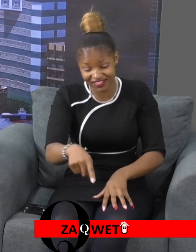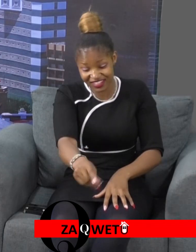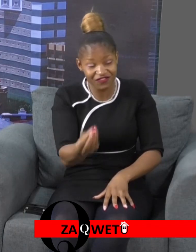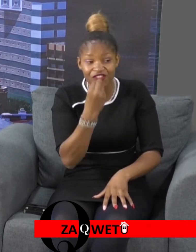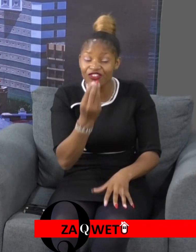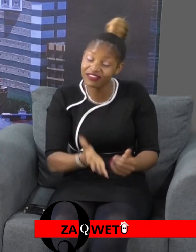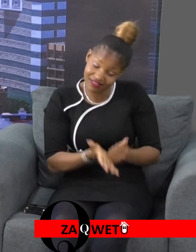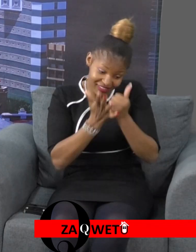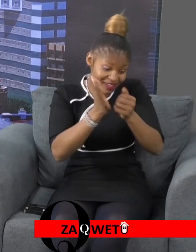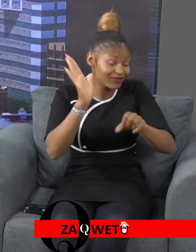I can plant.